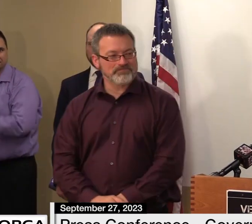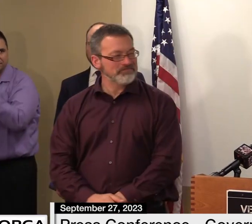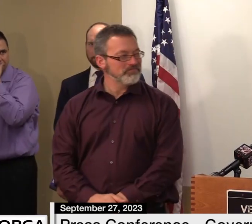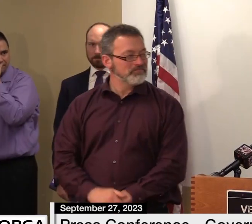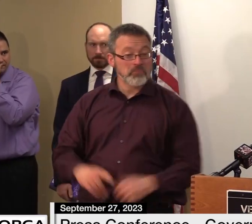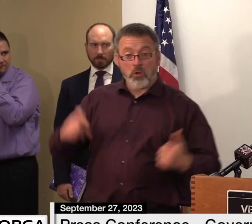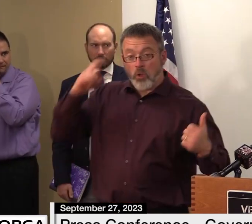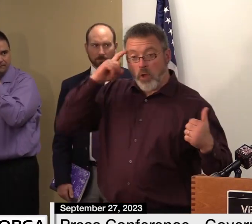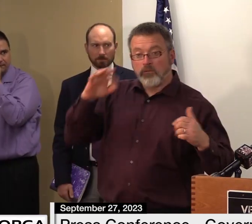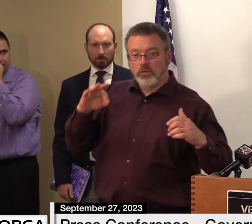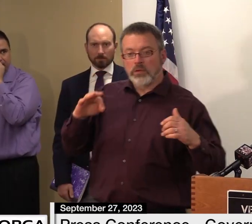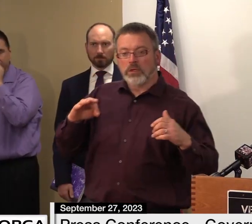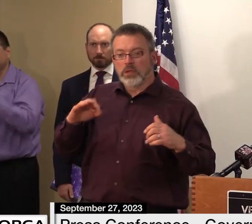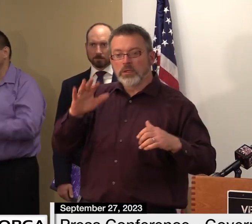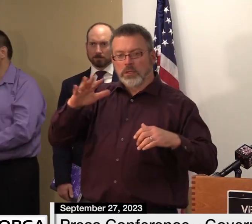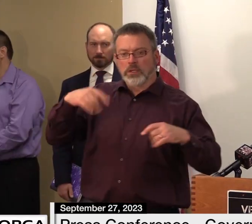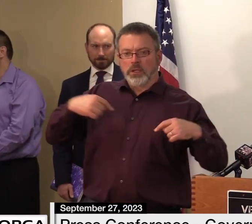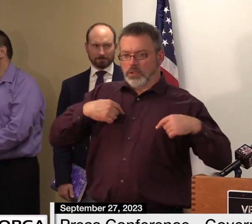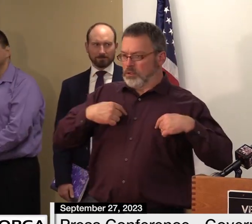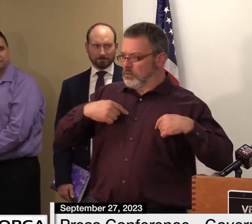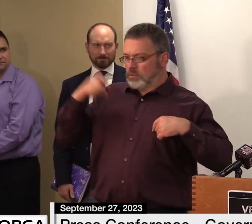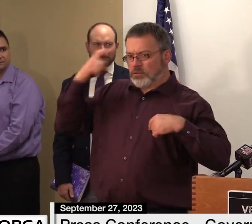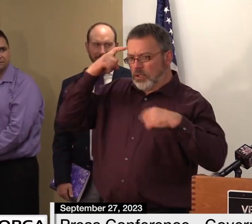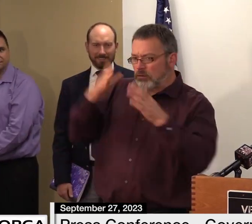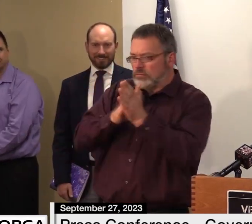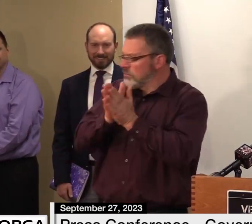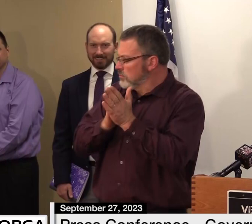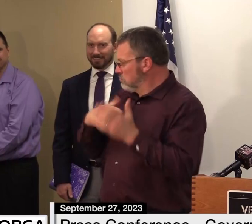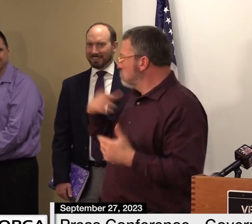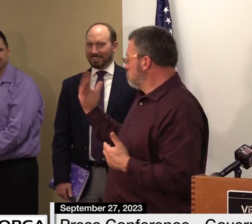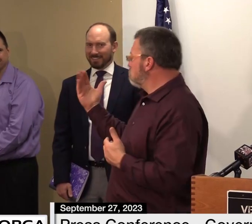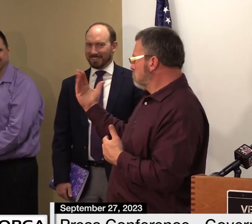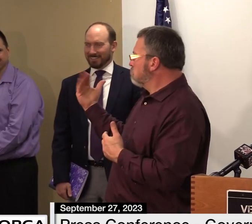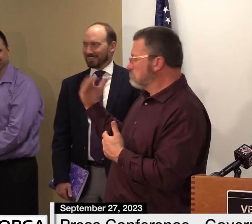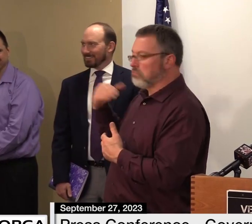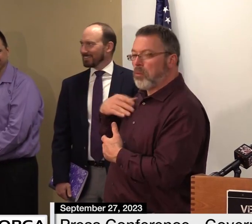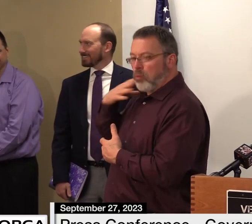And the state is interested in those units. Noted, sir.